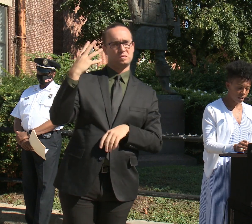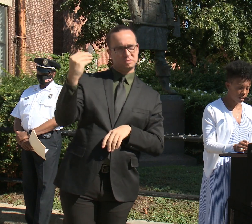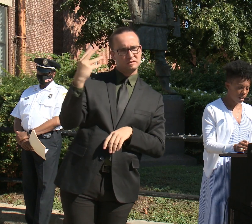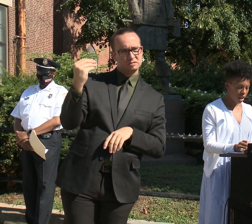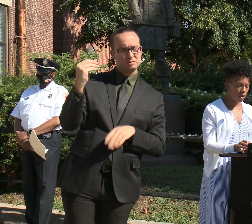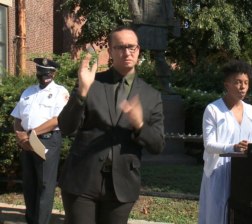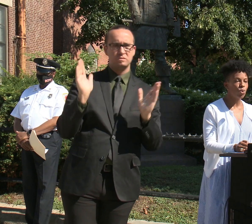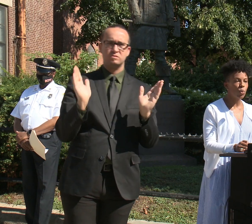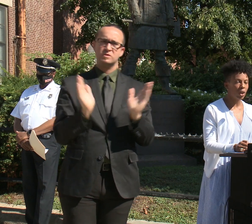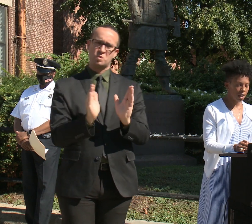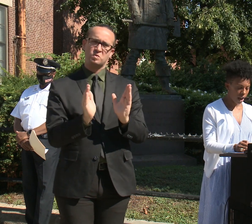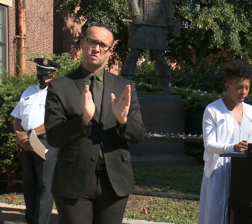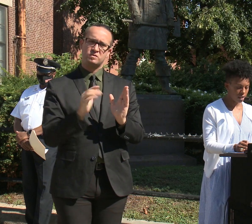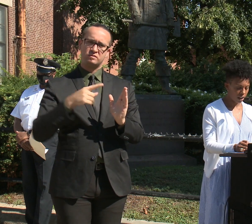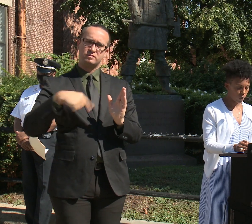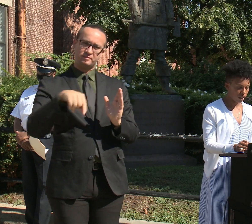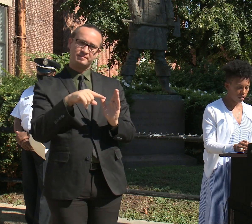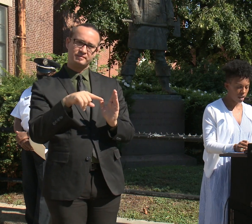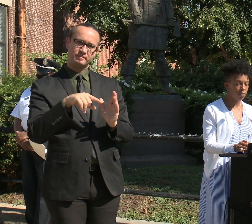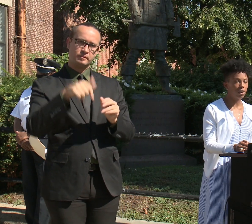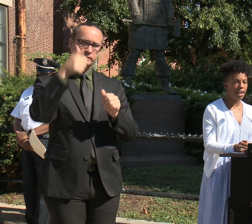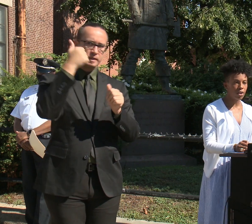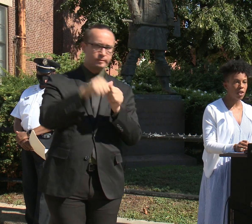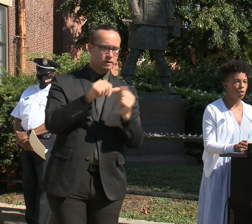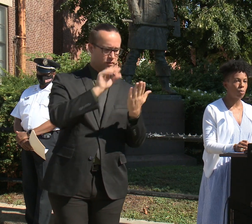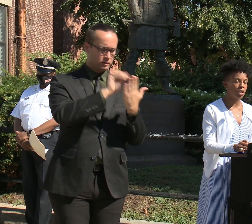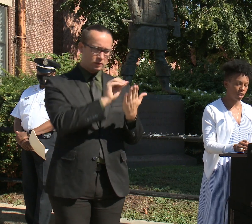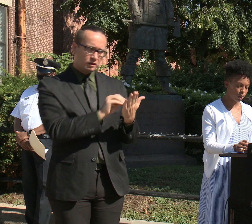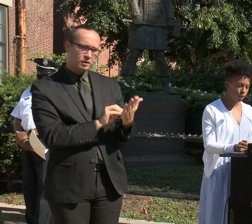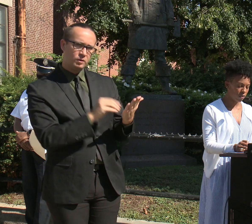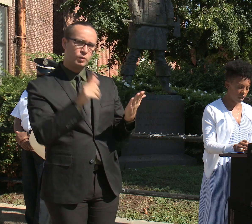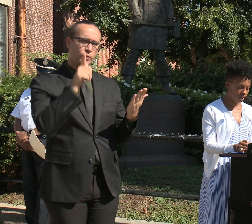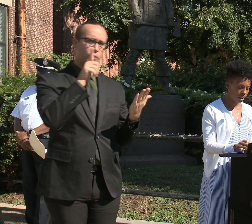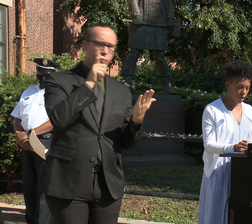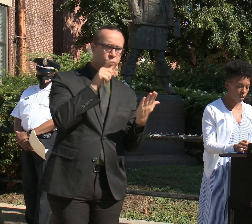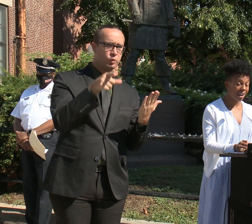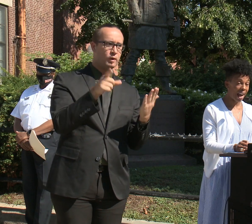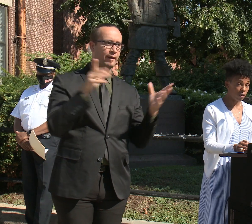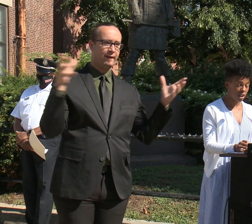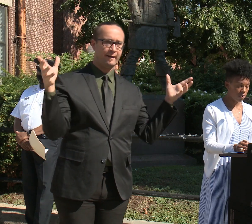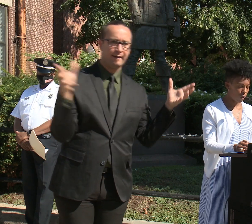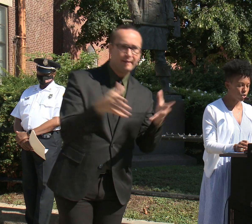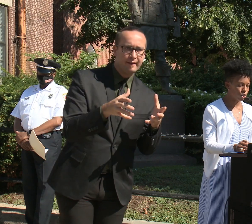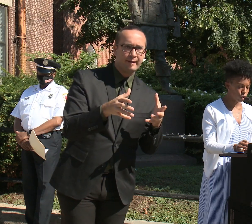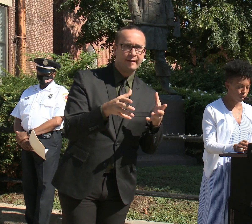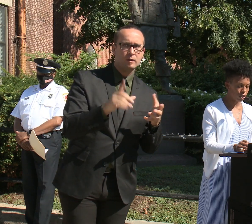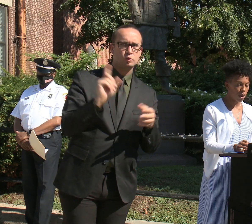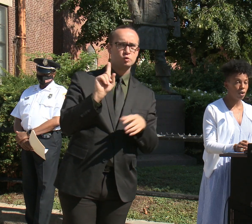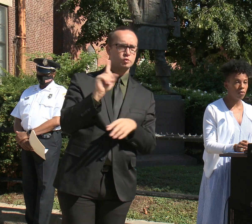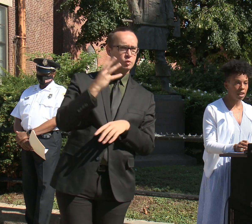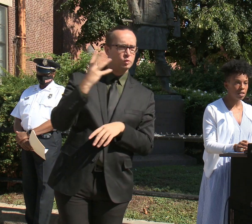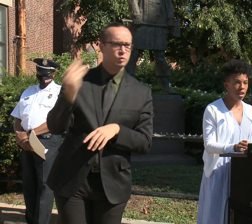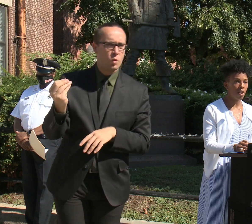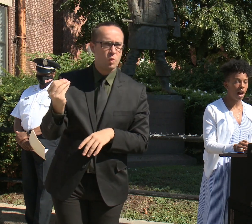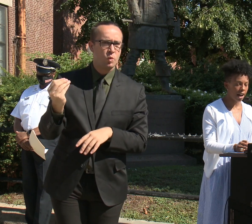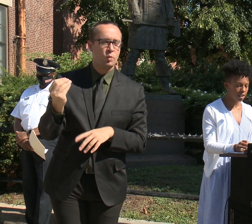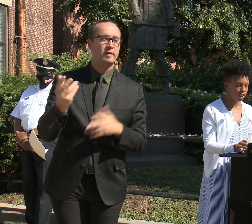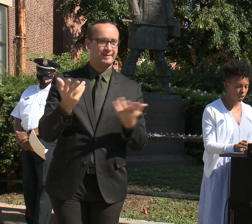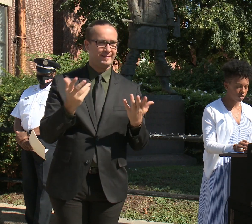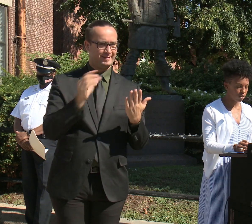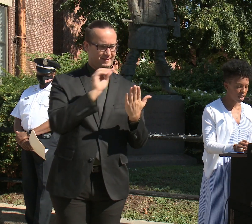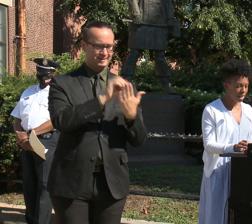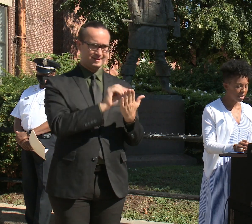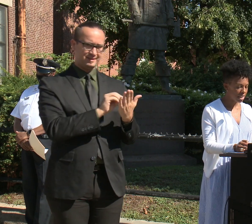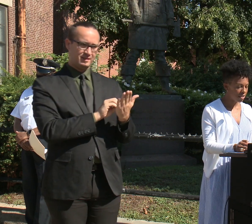you went and who you were in contact with. If later there was a particular event or gathering that was a super spreader event, and our